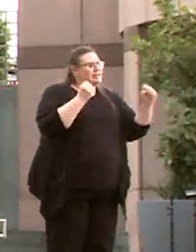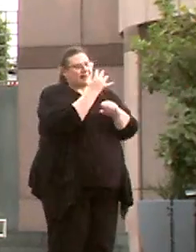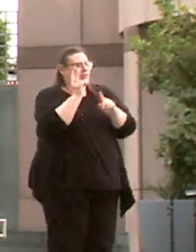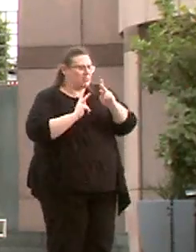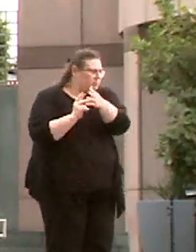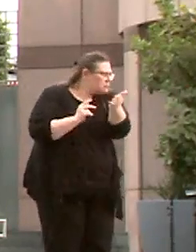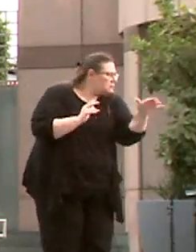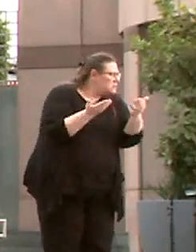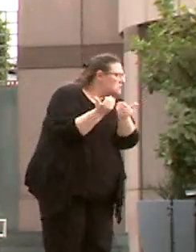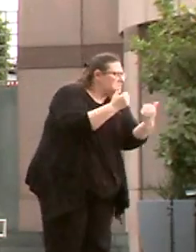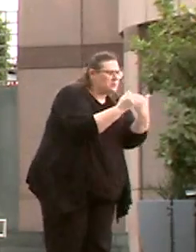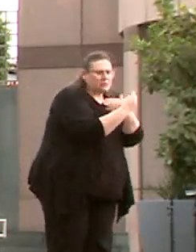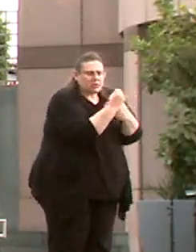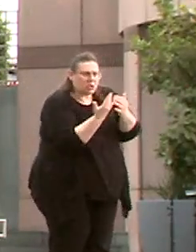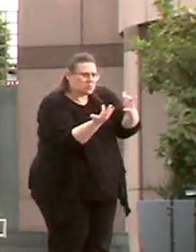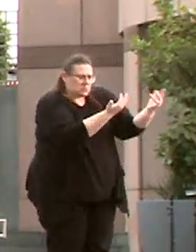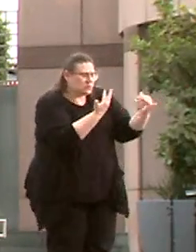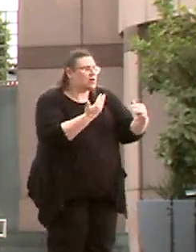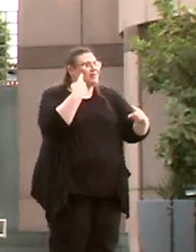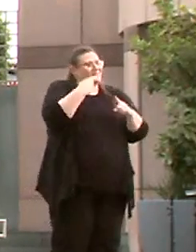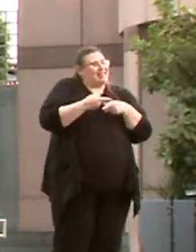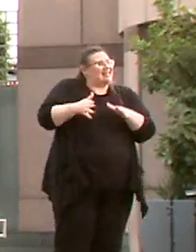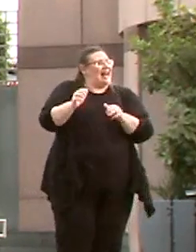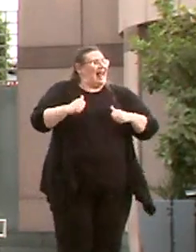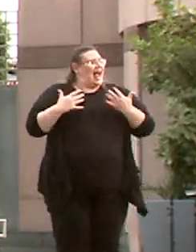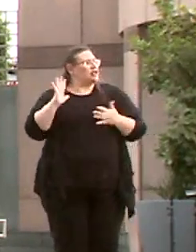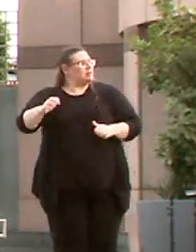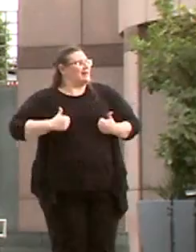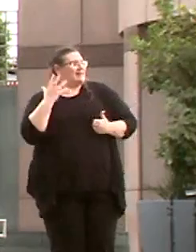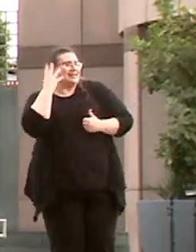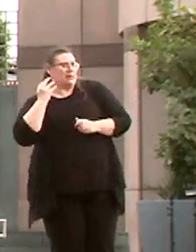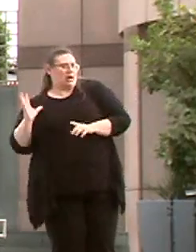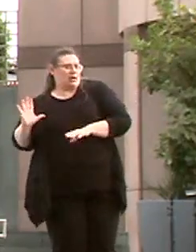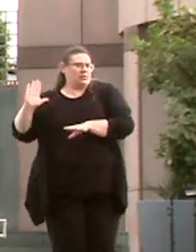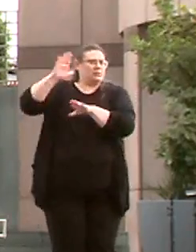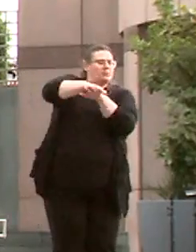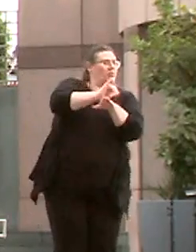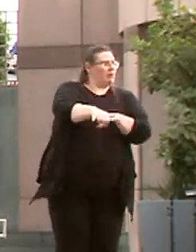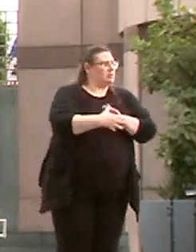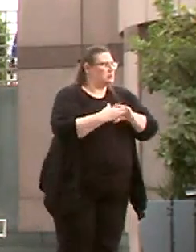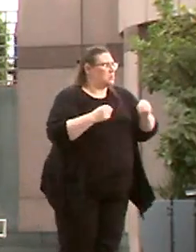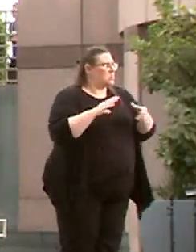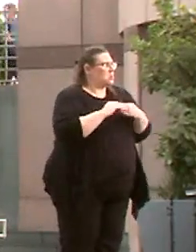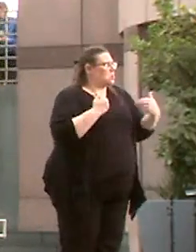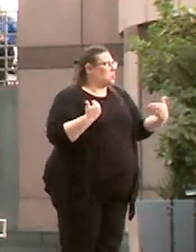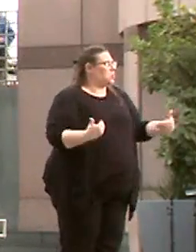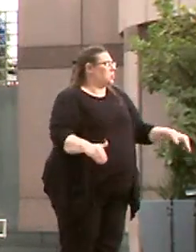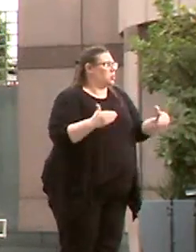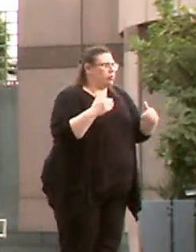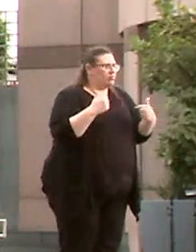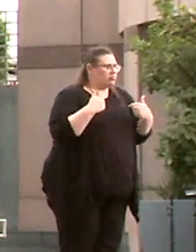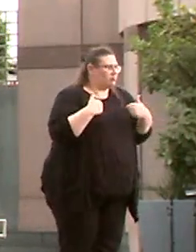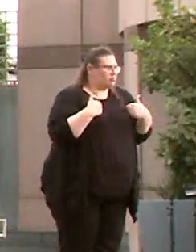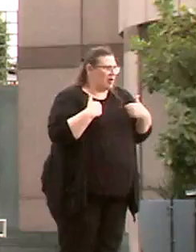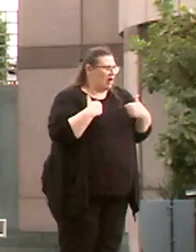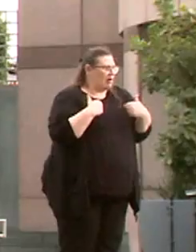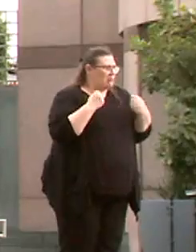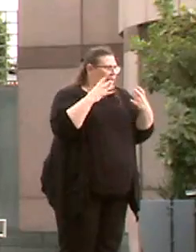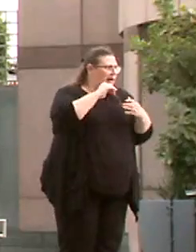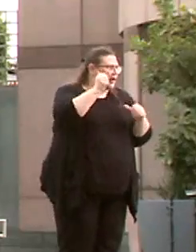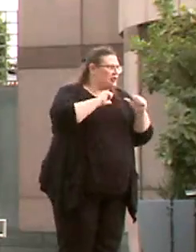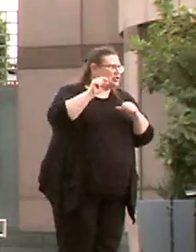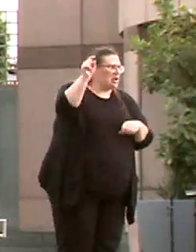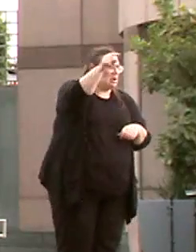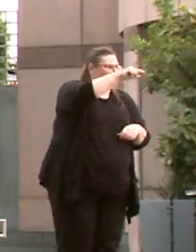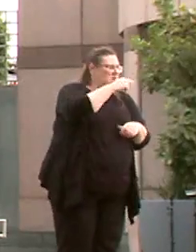individuals, in addition to letting these actors bring their lived experiences to the story, I have not seen many other shows,